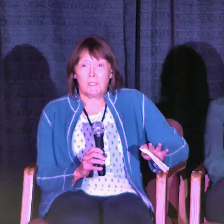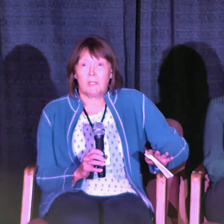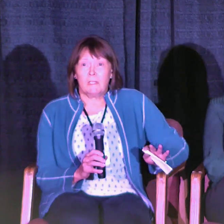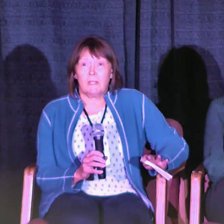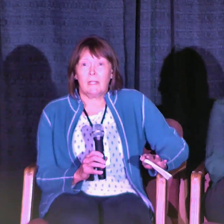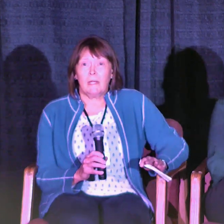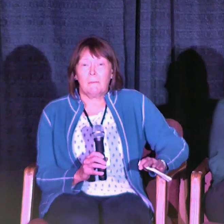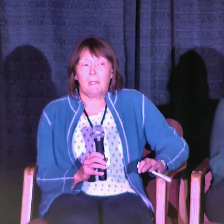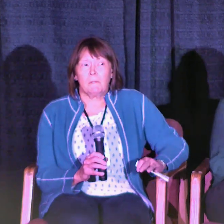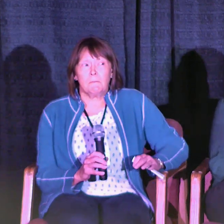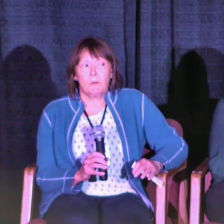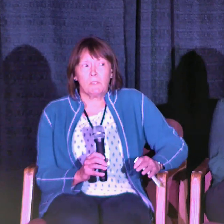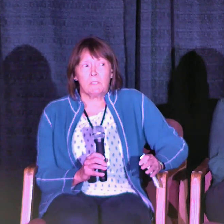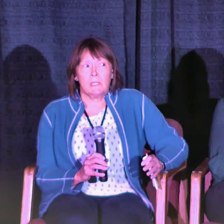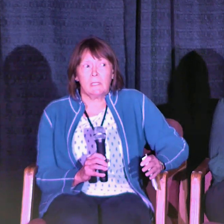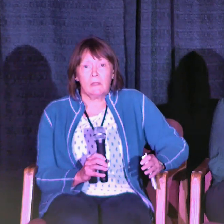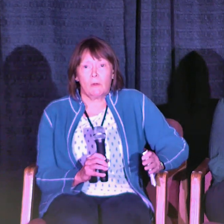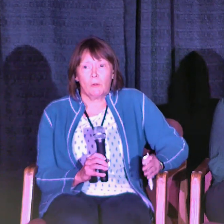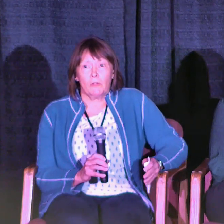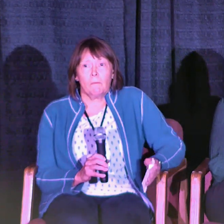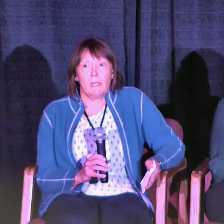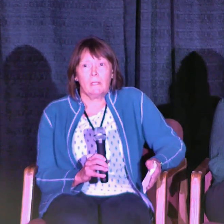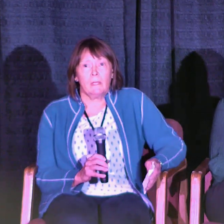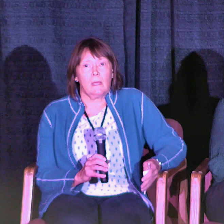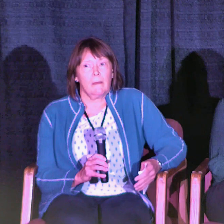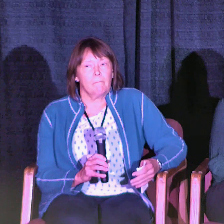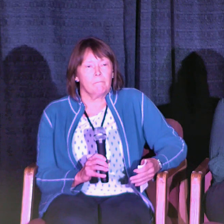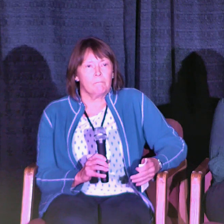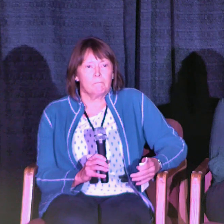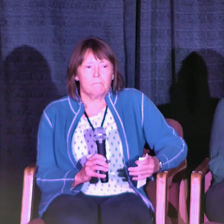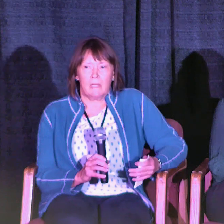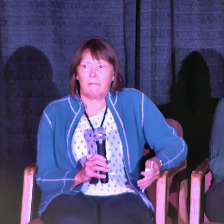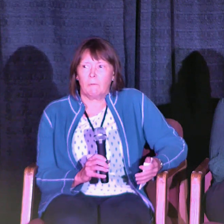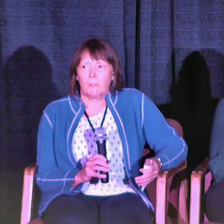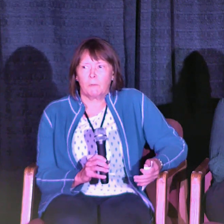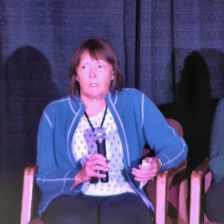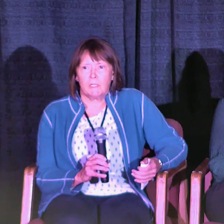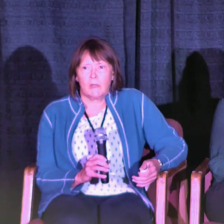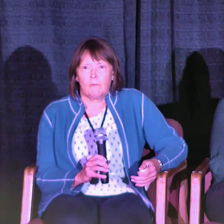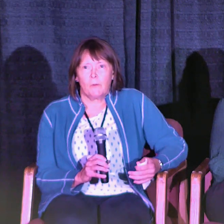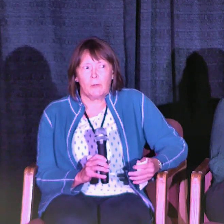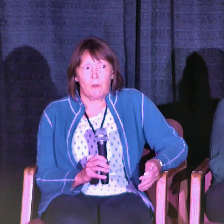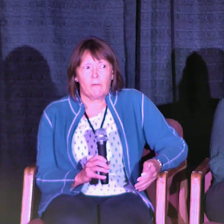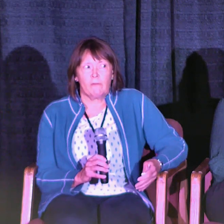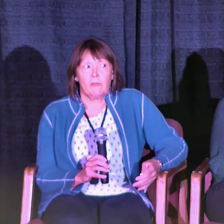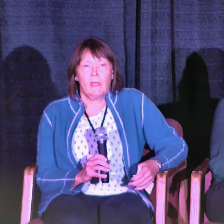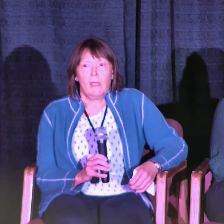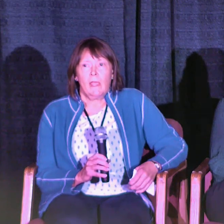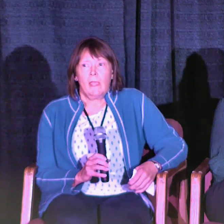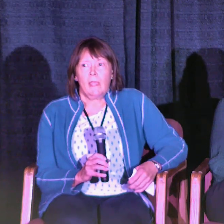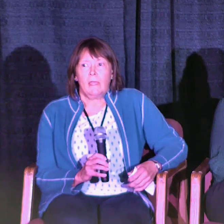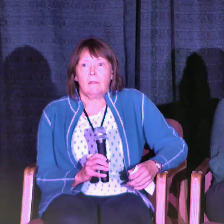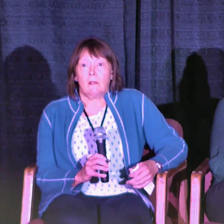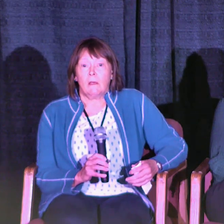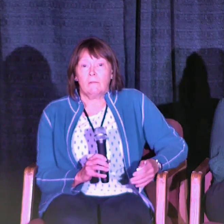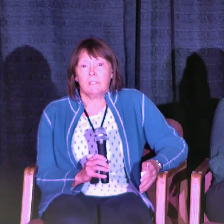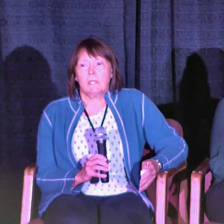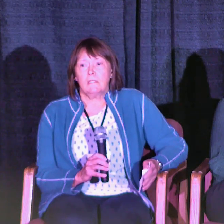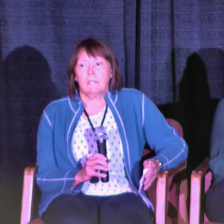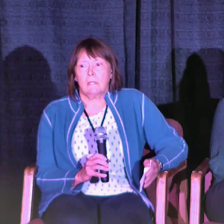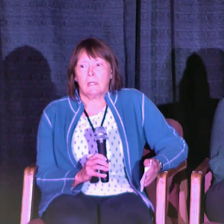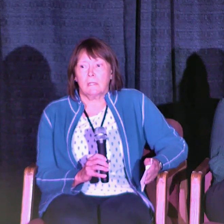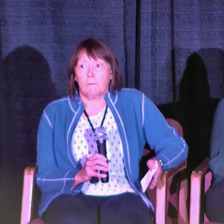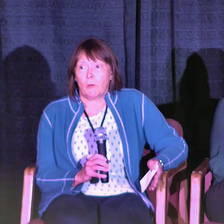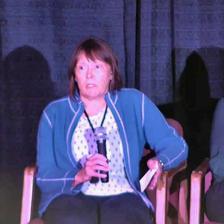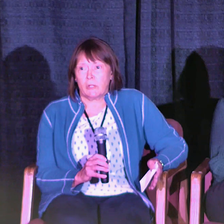everyone was starting to line up. And it was mostly older men. Many of them looked pretty tough, pretty rough. And then all of a